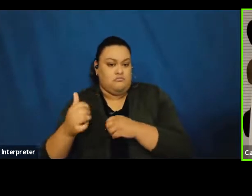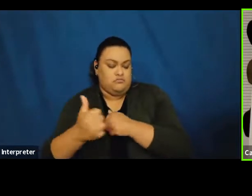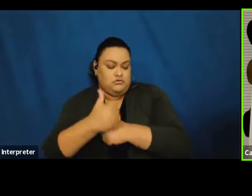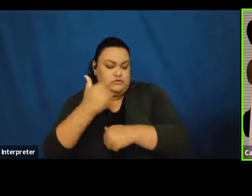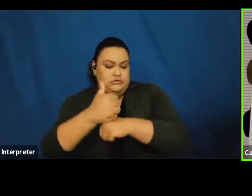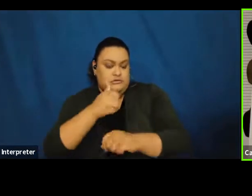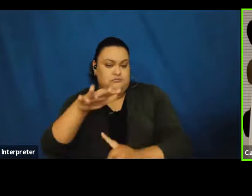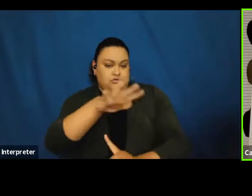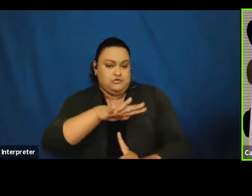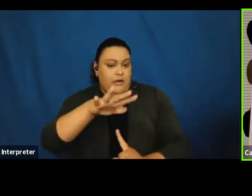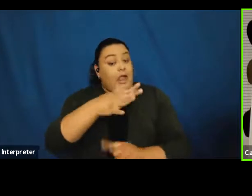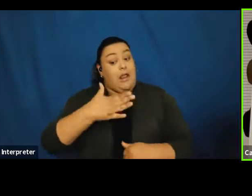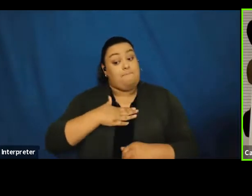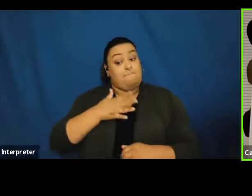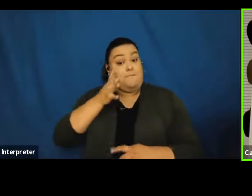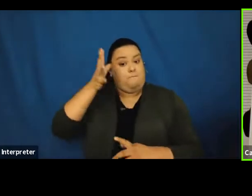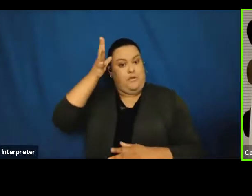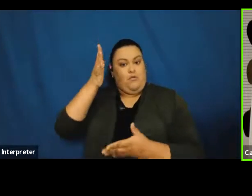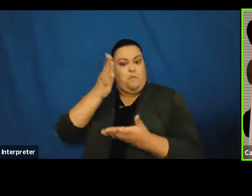refugee